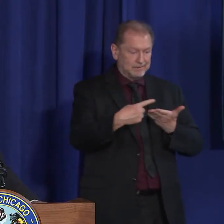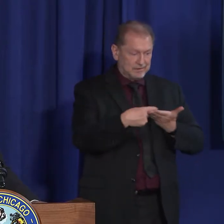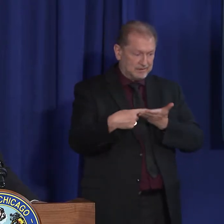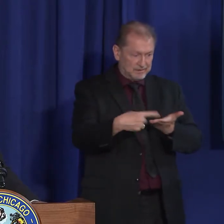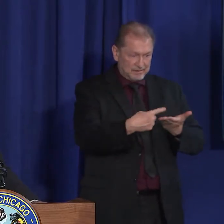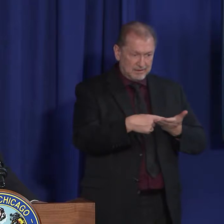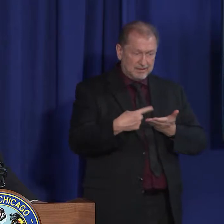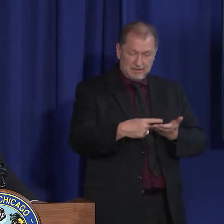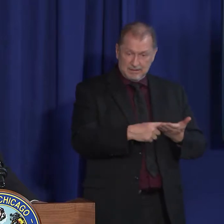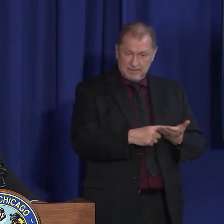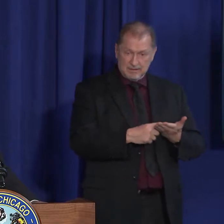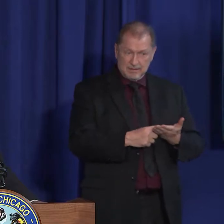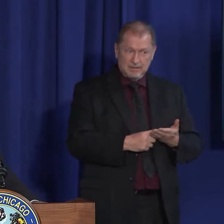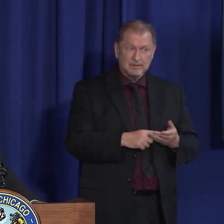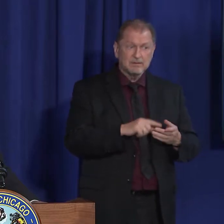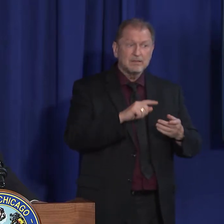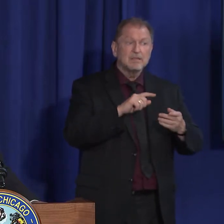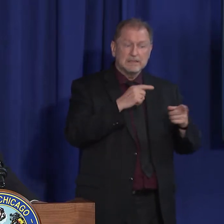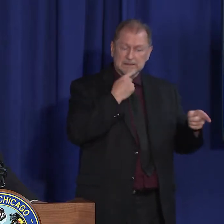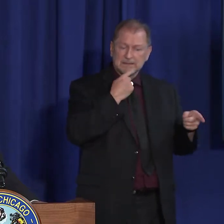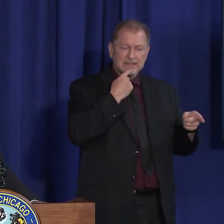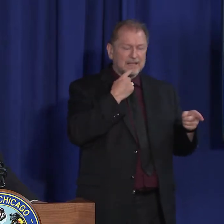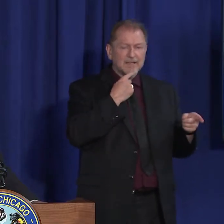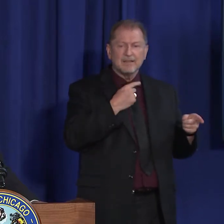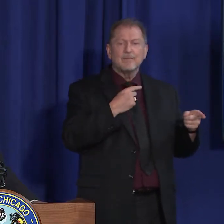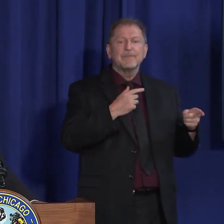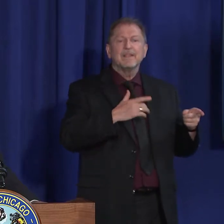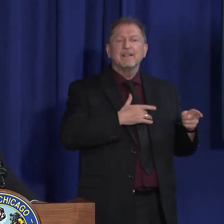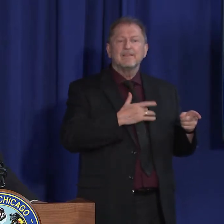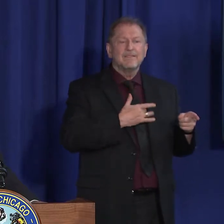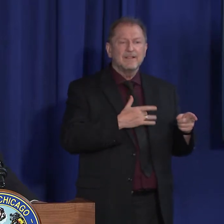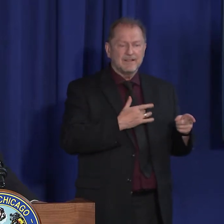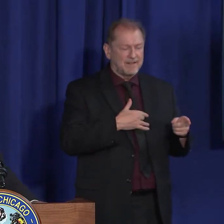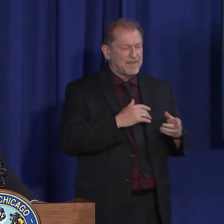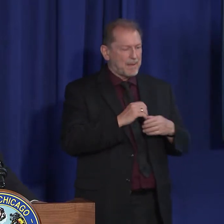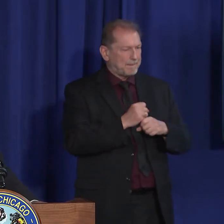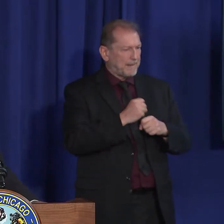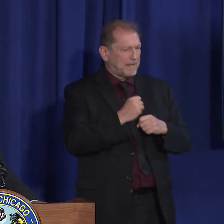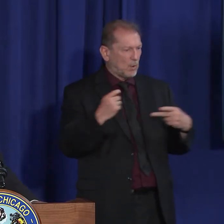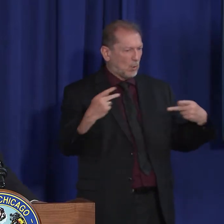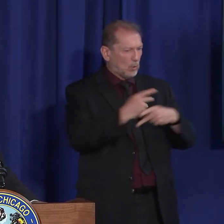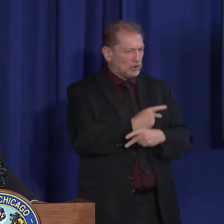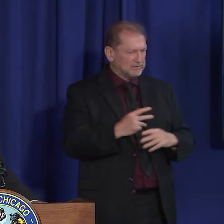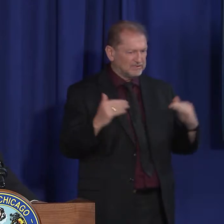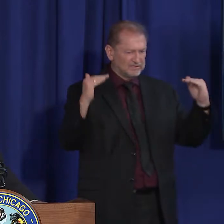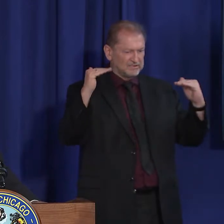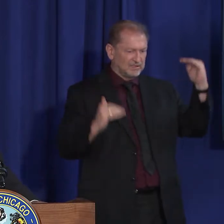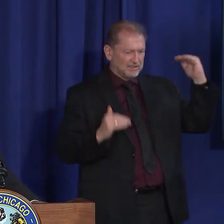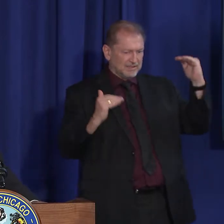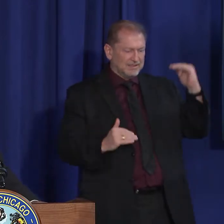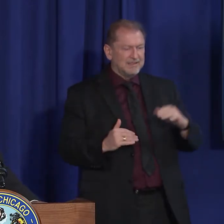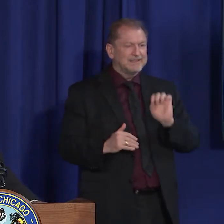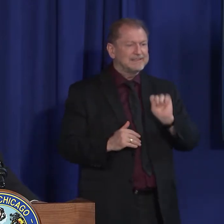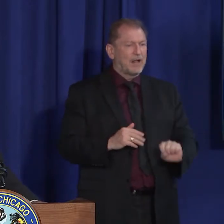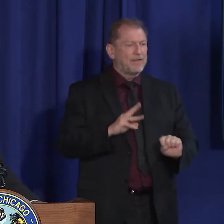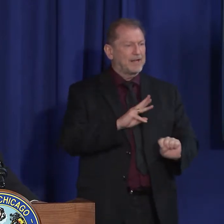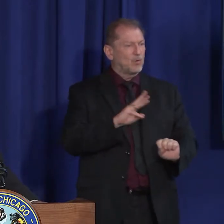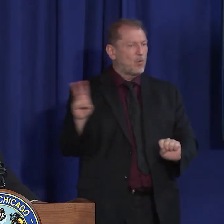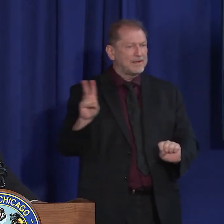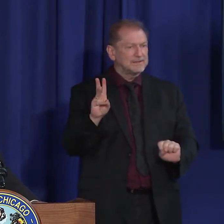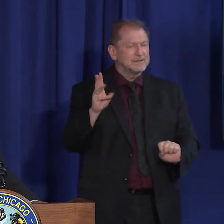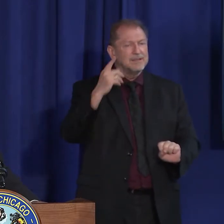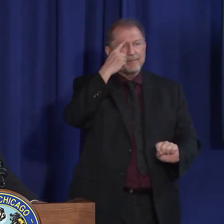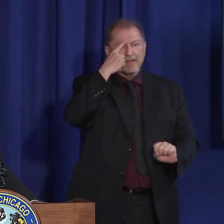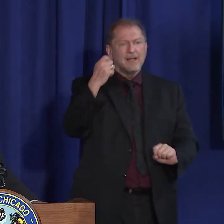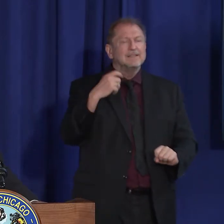his mind about that, and he said that he didn't. He said that he thought it would exacerbate inequality on Chicago's south and west side, because he said he